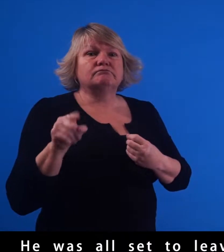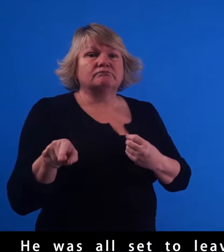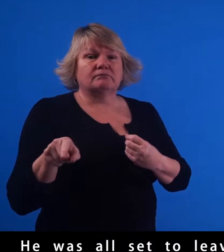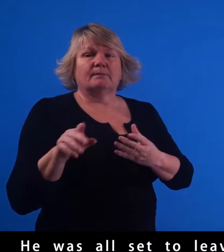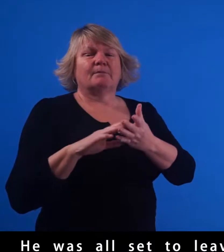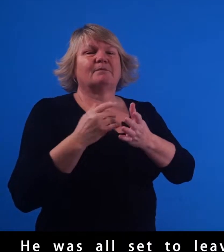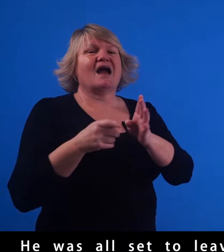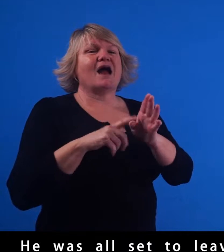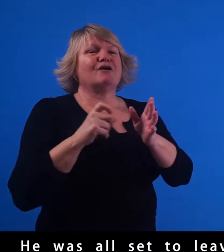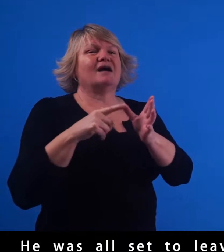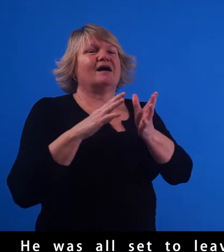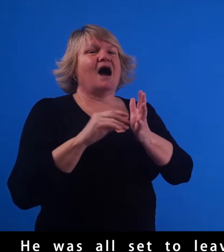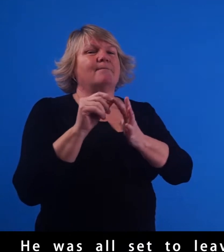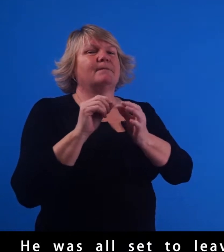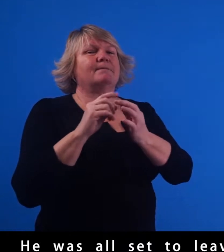Campbell,